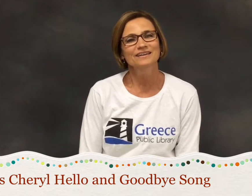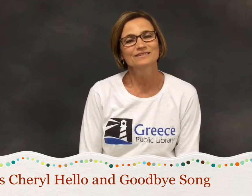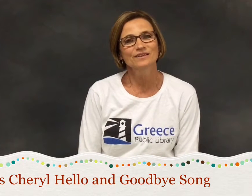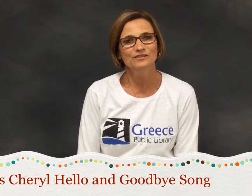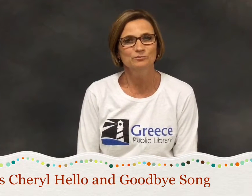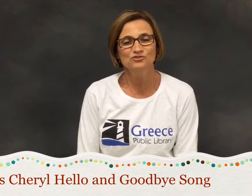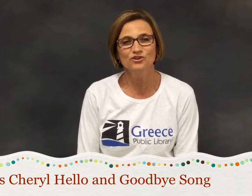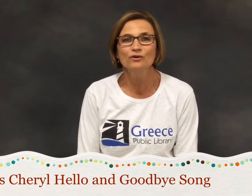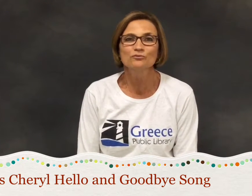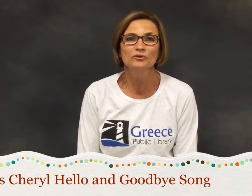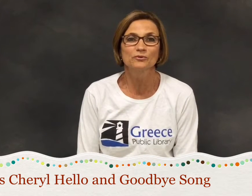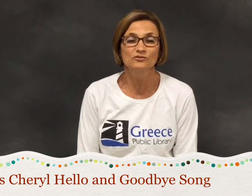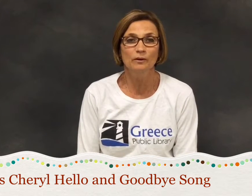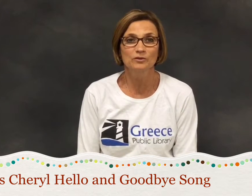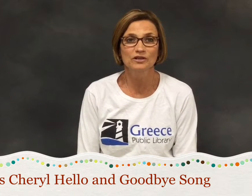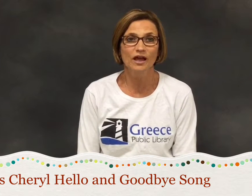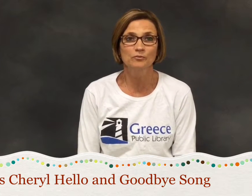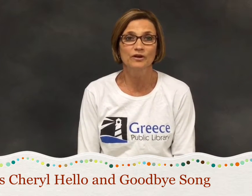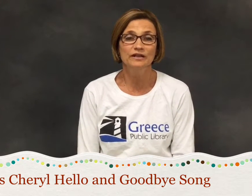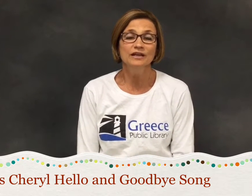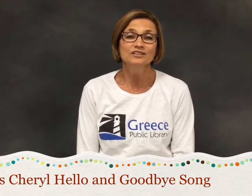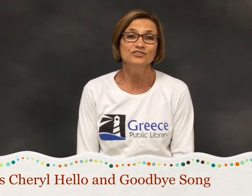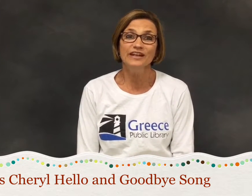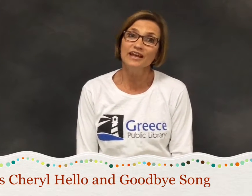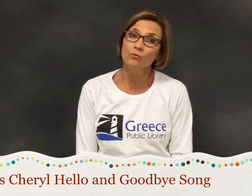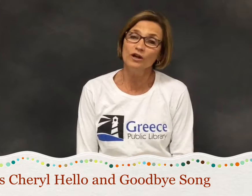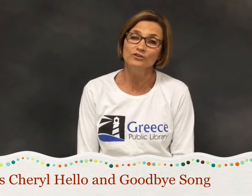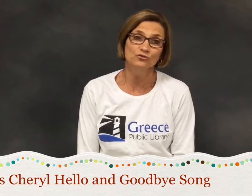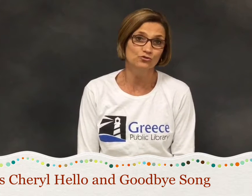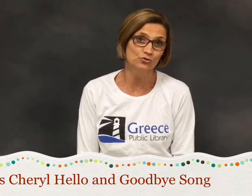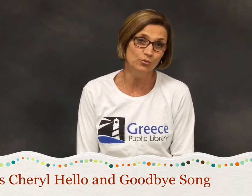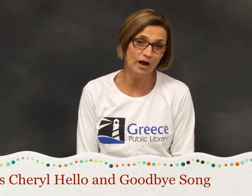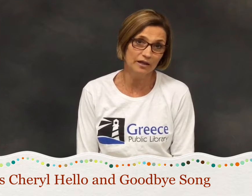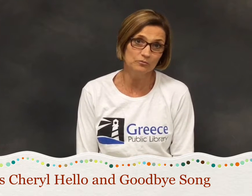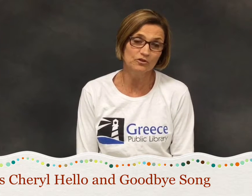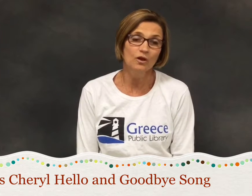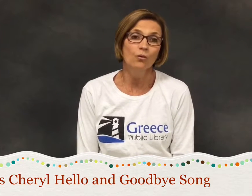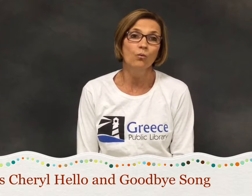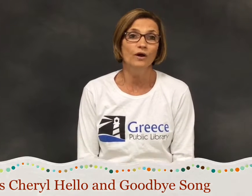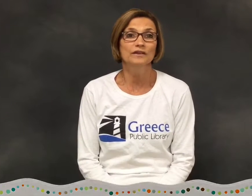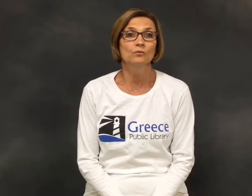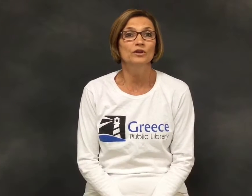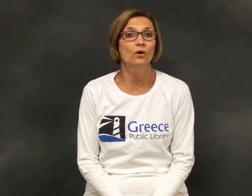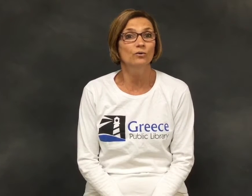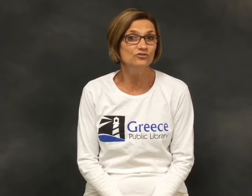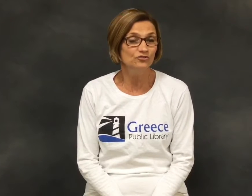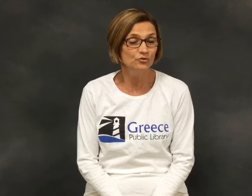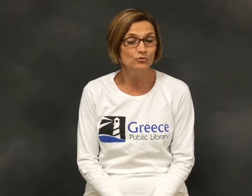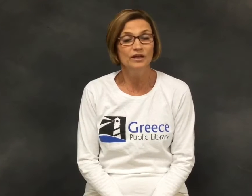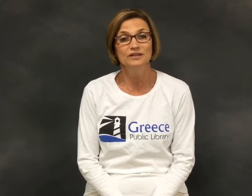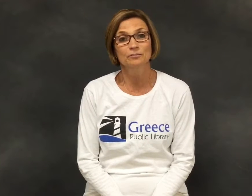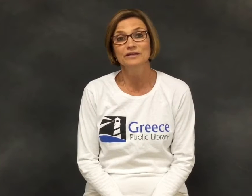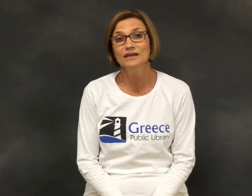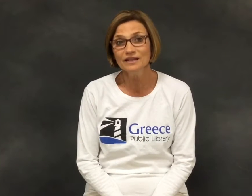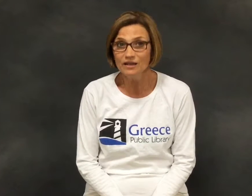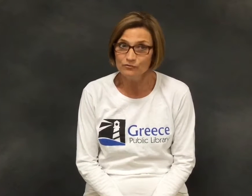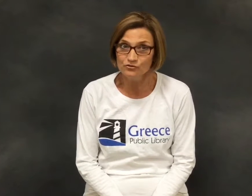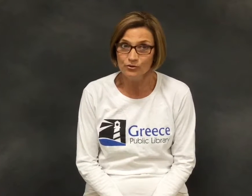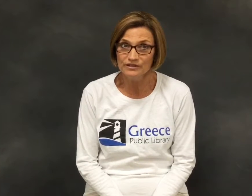kids, it's Miss Cheryl from the Greece Public Library. Today I want to do two rhymes, one that we always do at the beginning of story